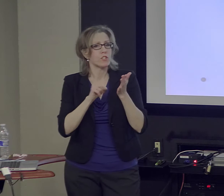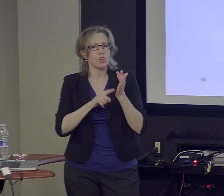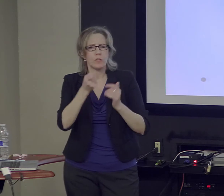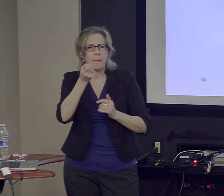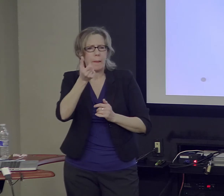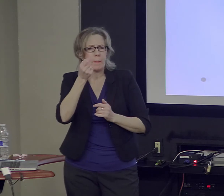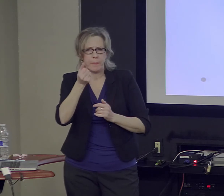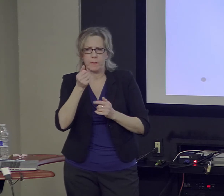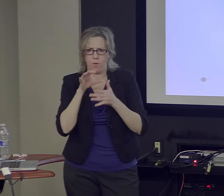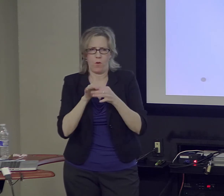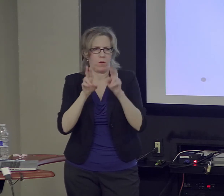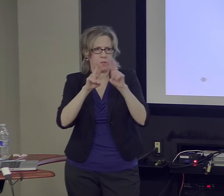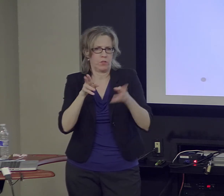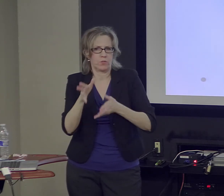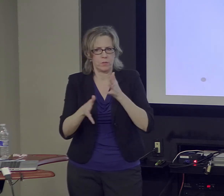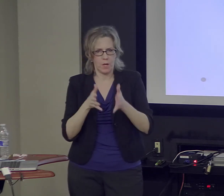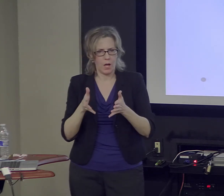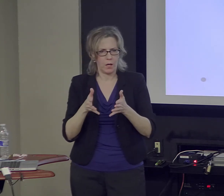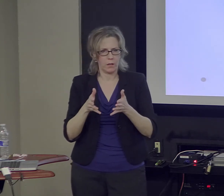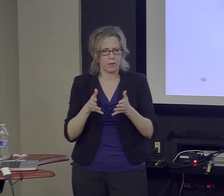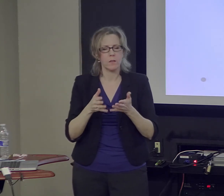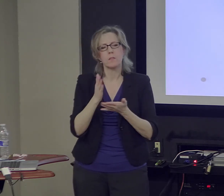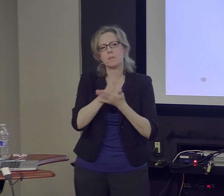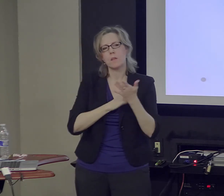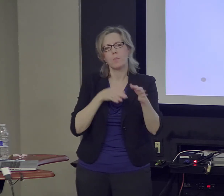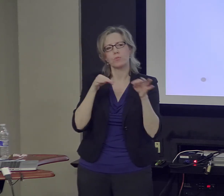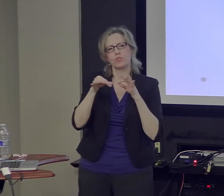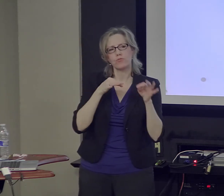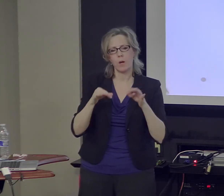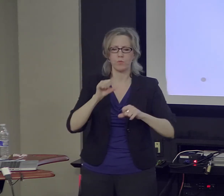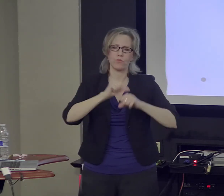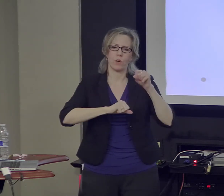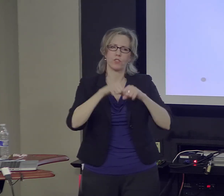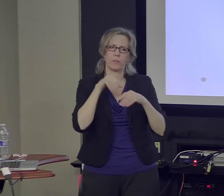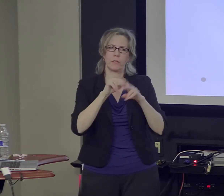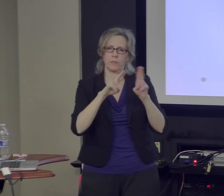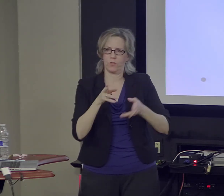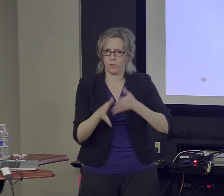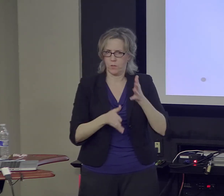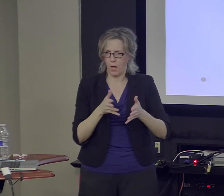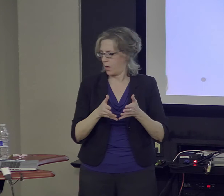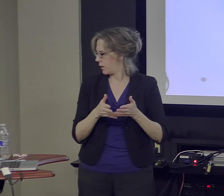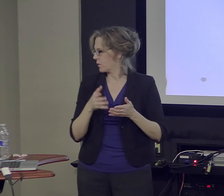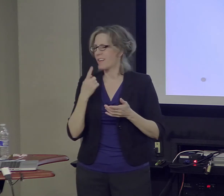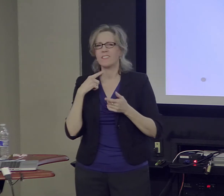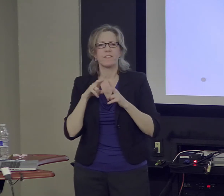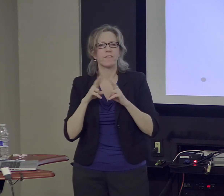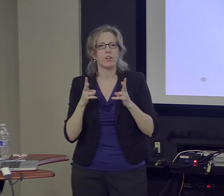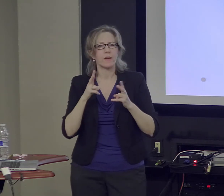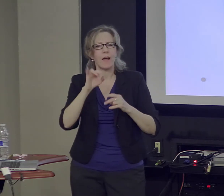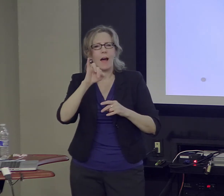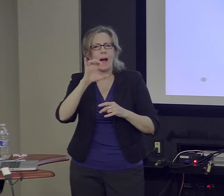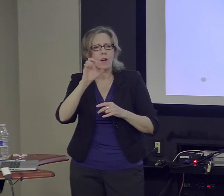And research is quite minimal on international sign language. There's a lot of discussion about the